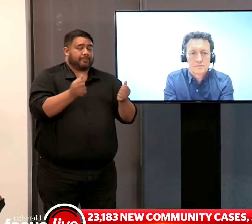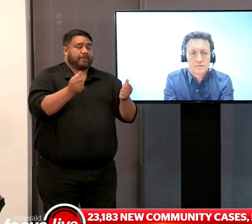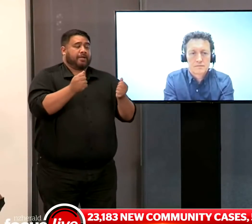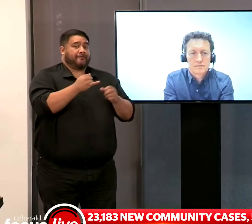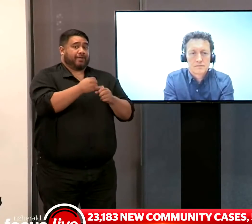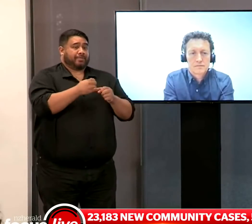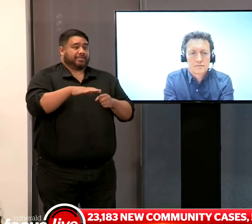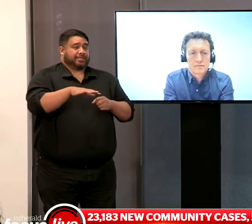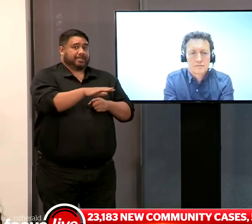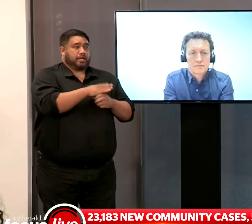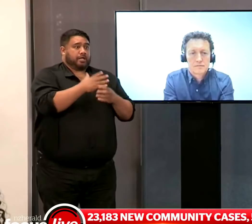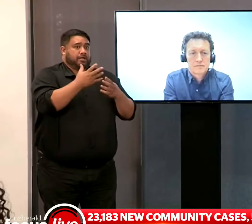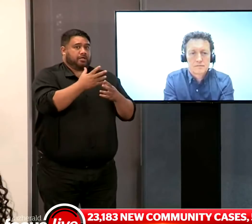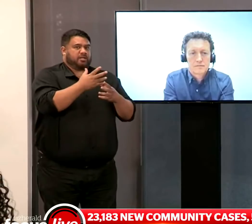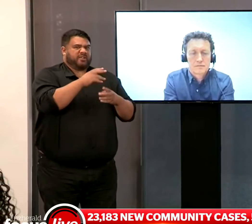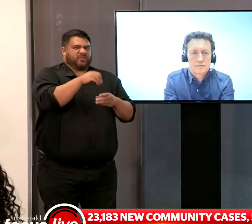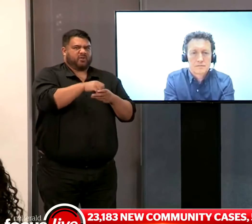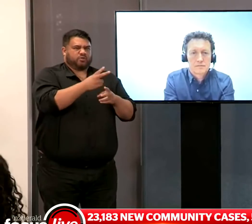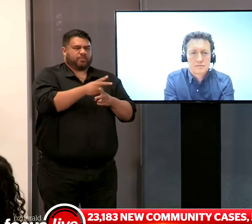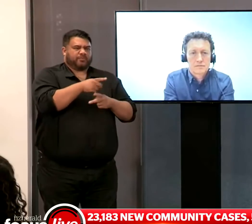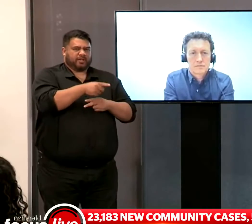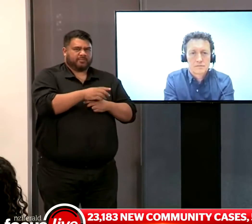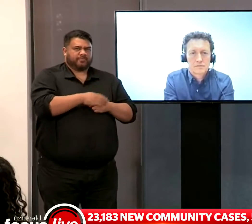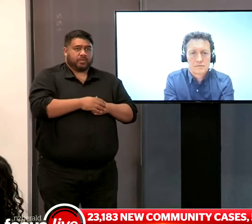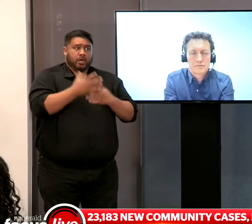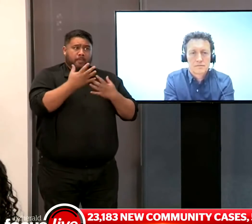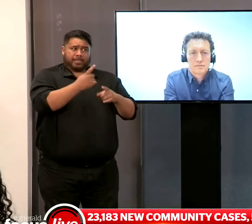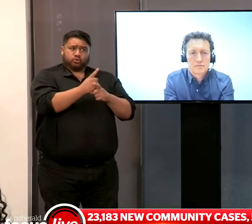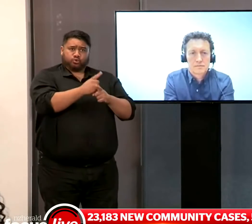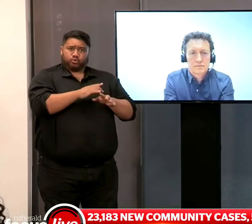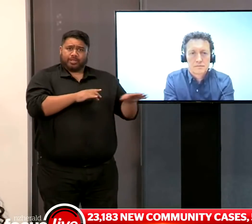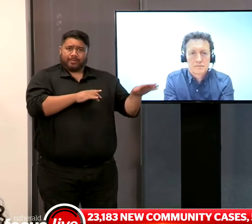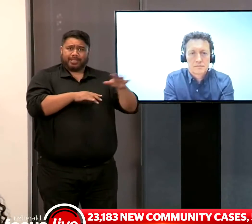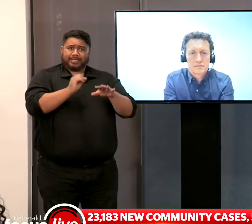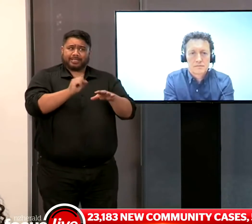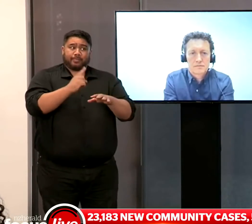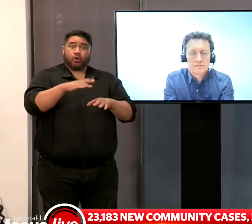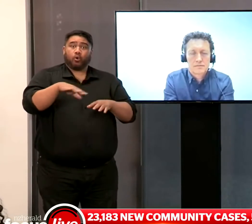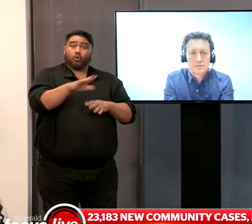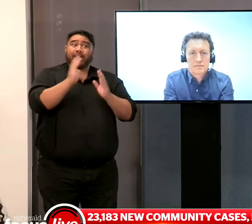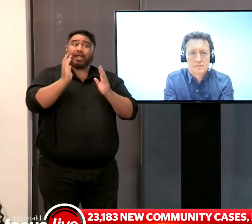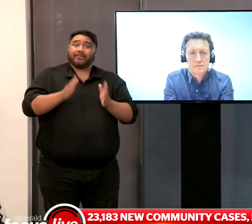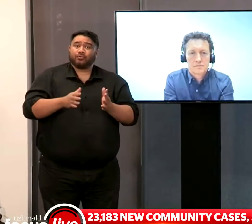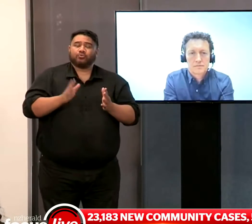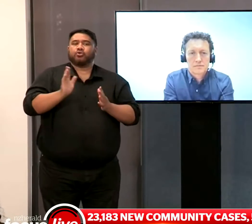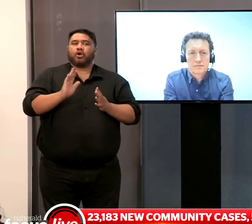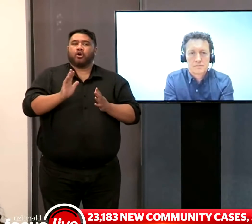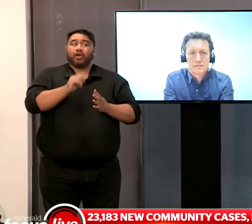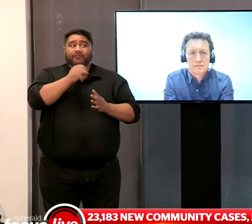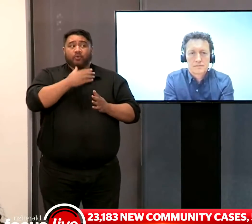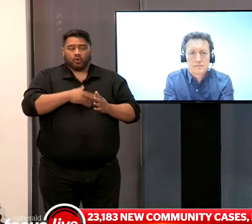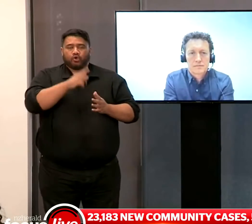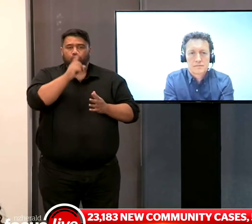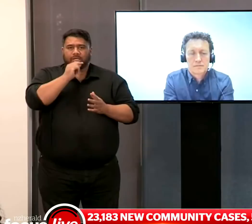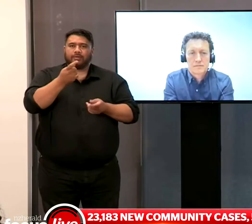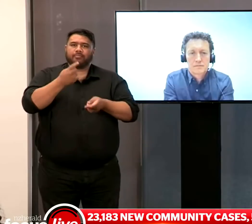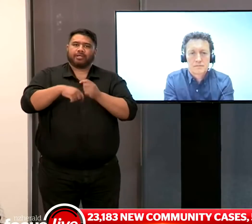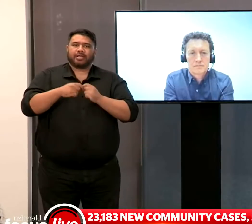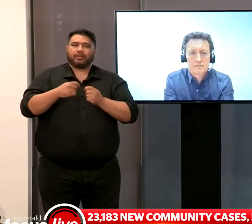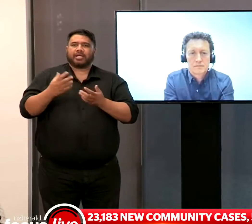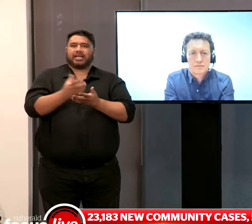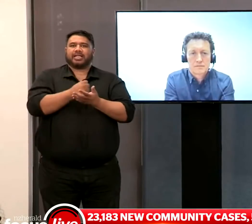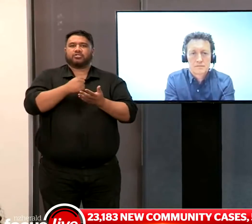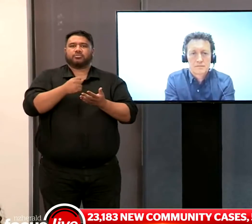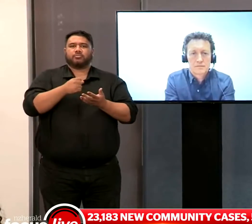again, not all pharmacies will be required to, so it's an opt-in to if they do want to be a collection point for rapid antigen